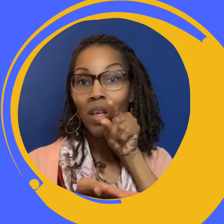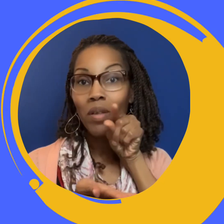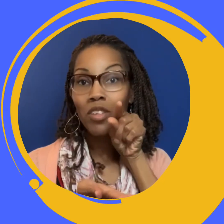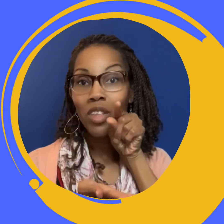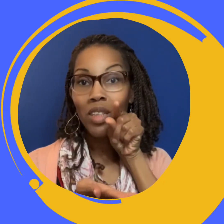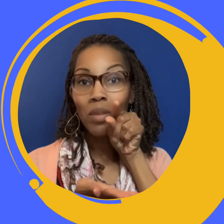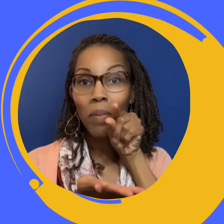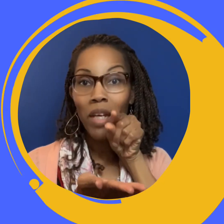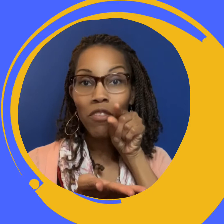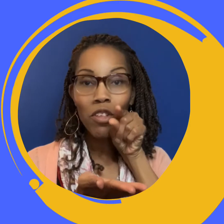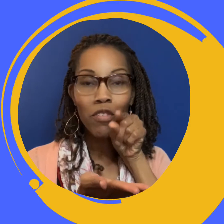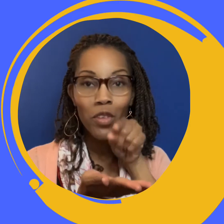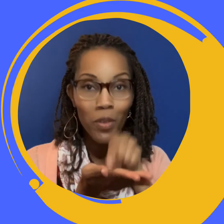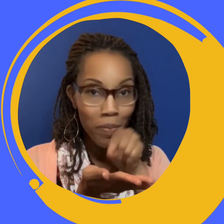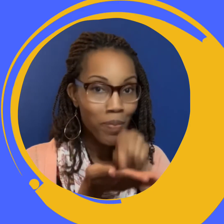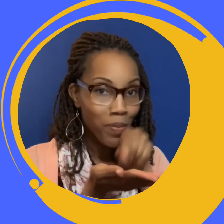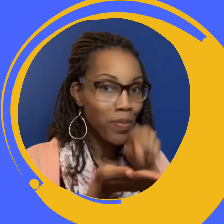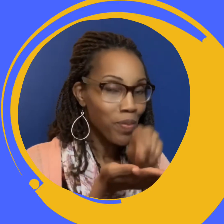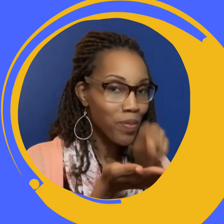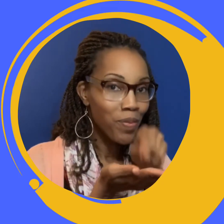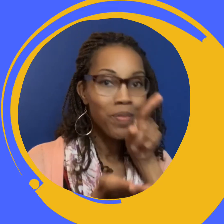You know how chickens peck for their food?